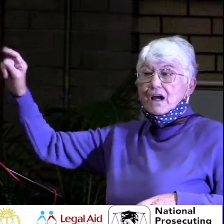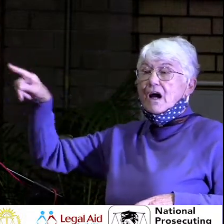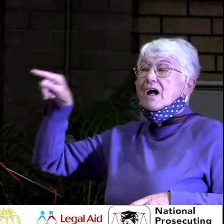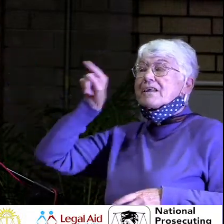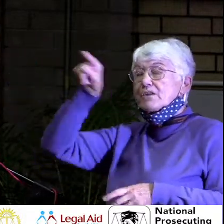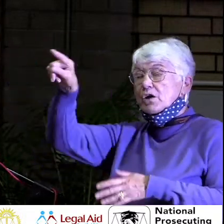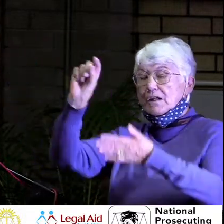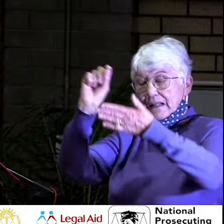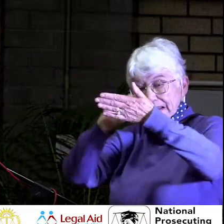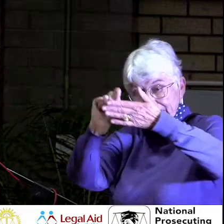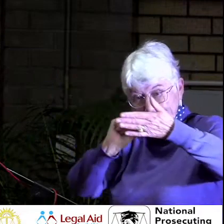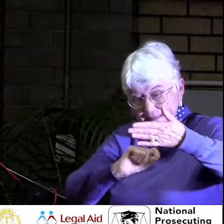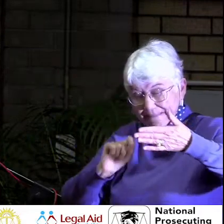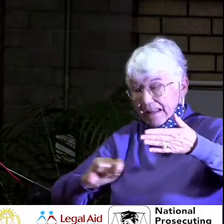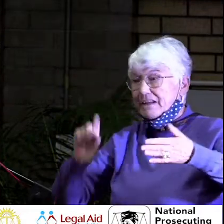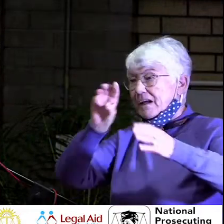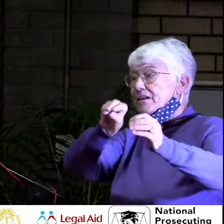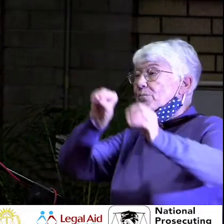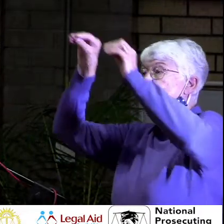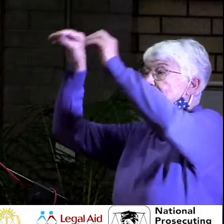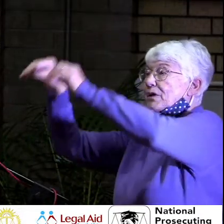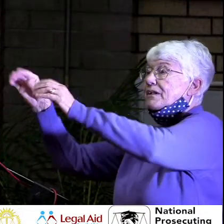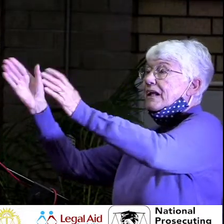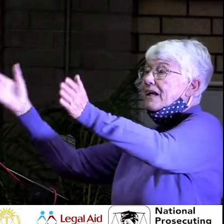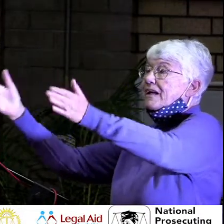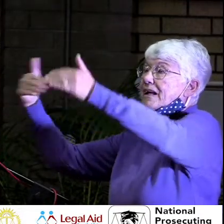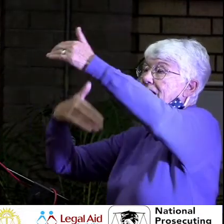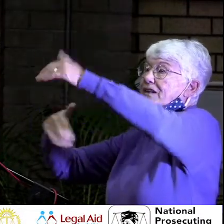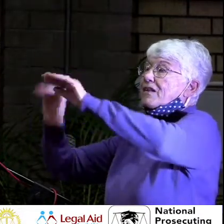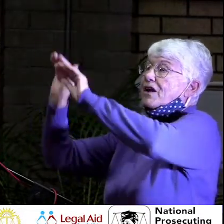and put it in that box, okay? Then,